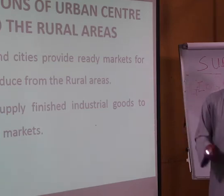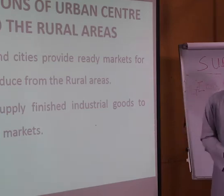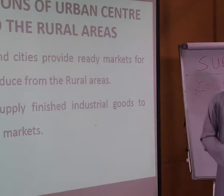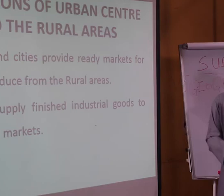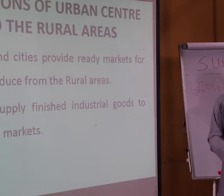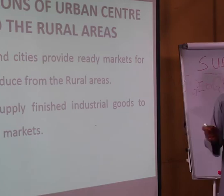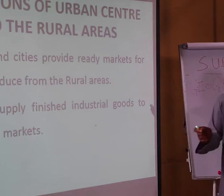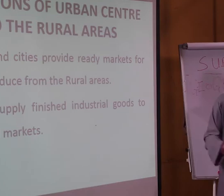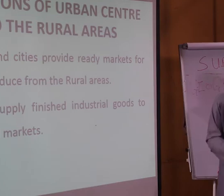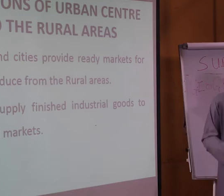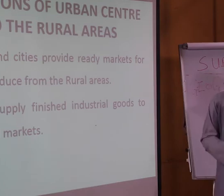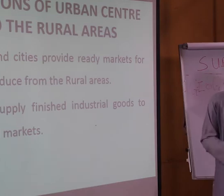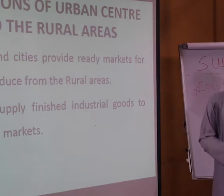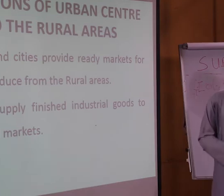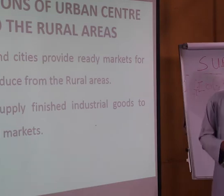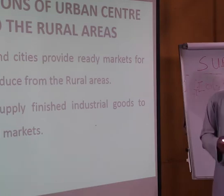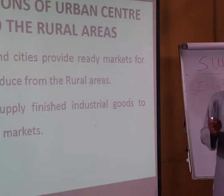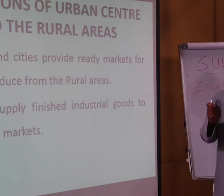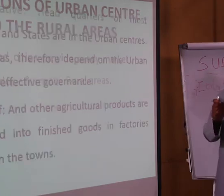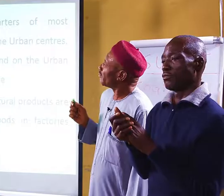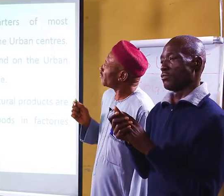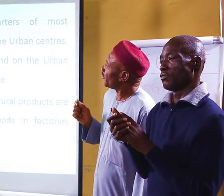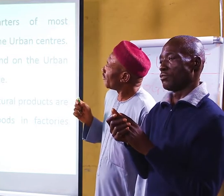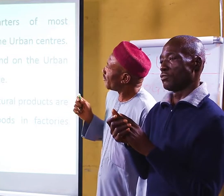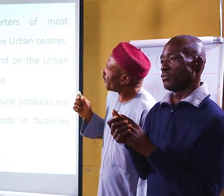to the rural market.